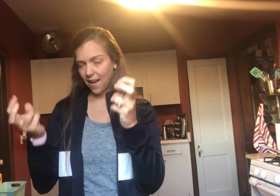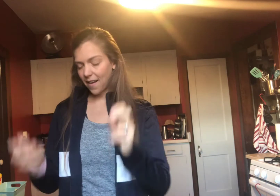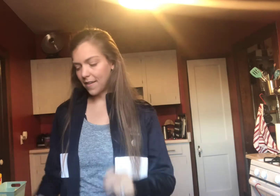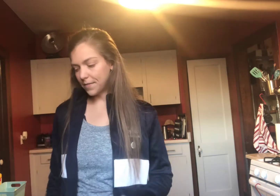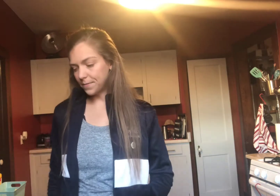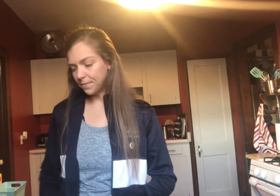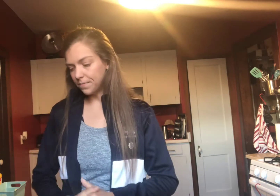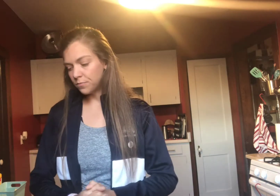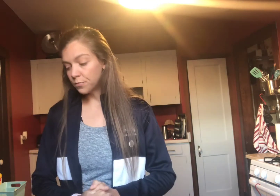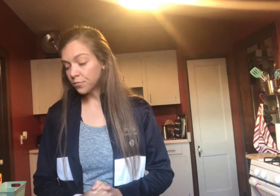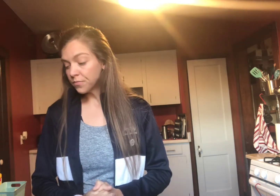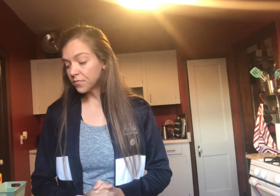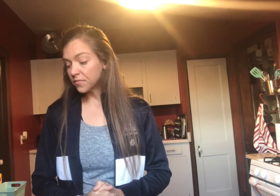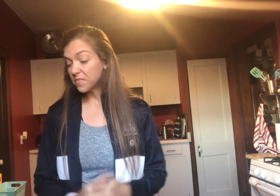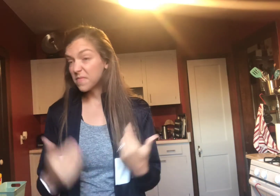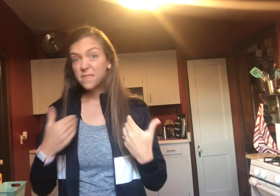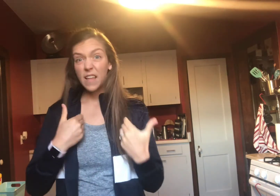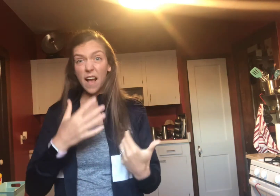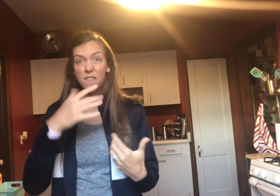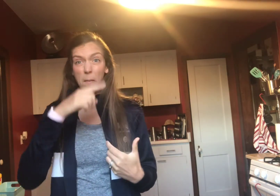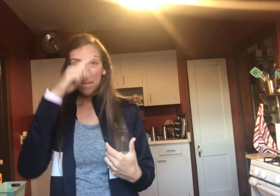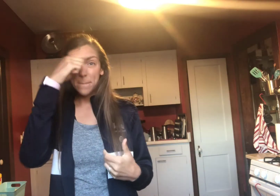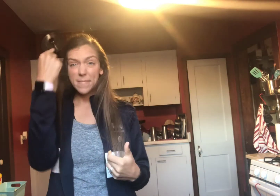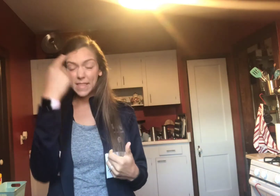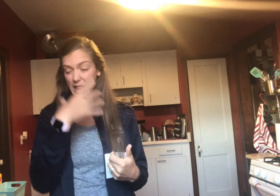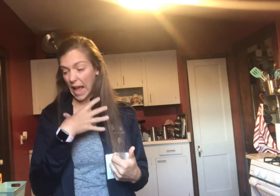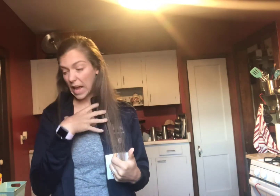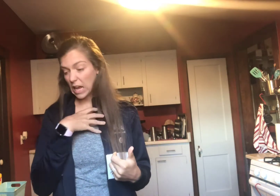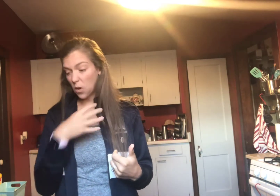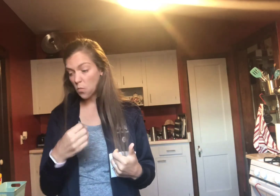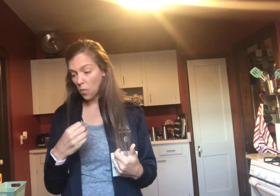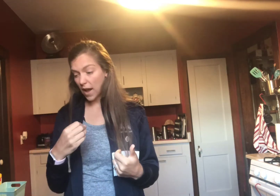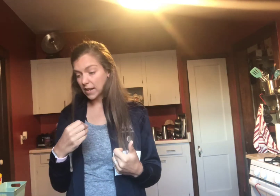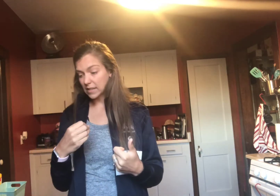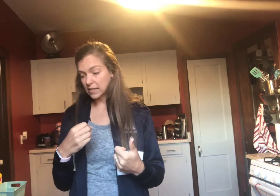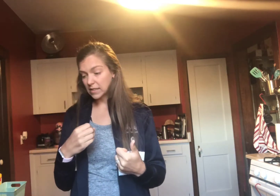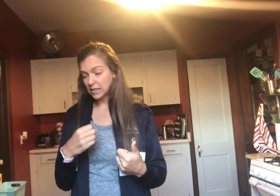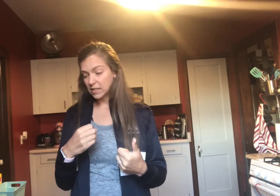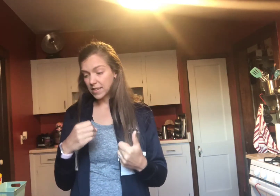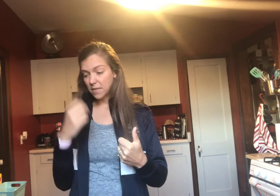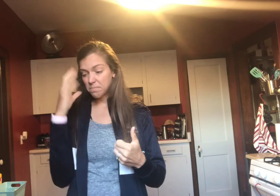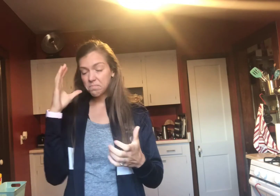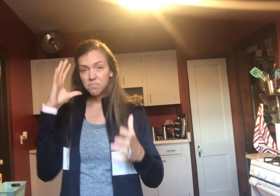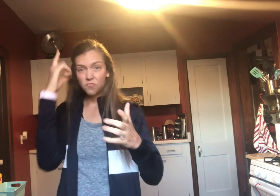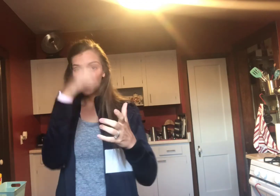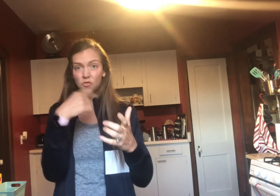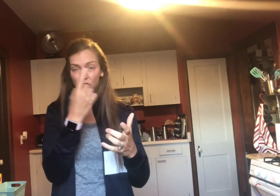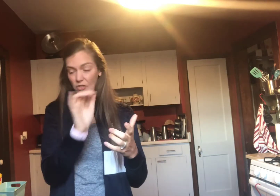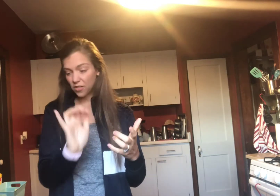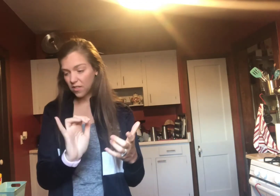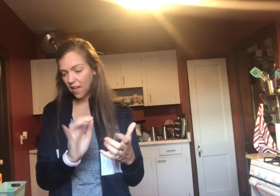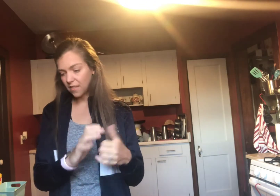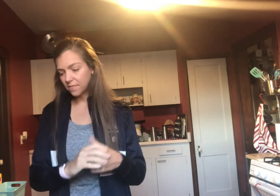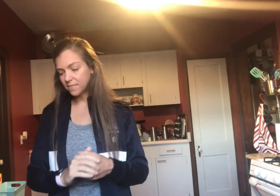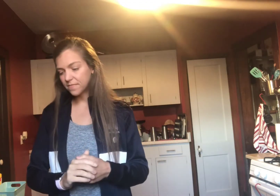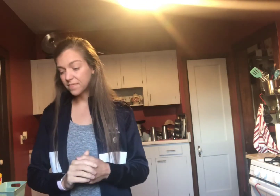Okay, so Panda Pals is our heading. With its striking black and white image, the